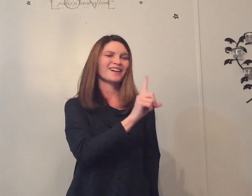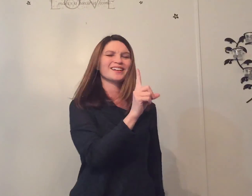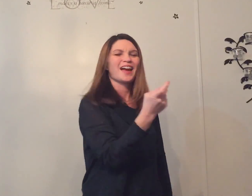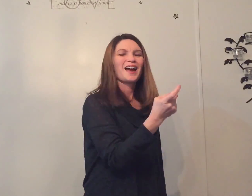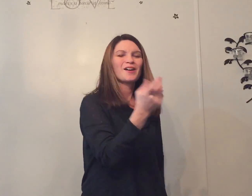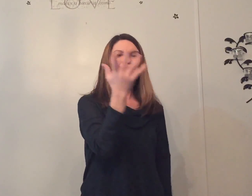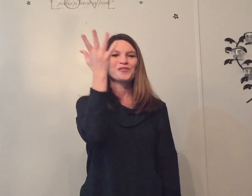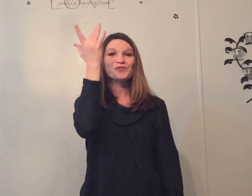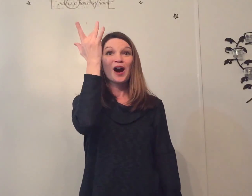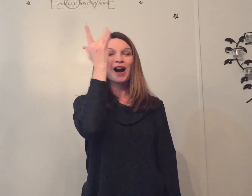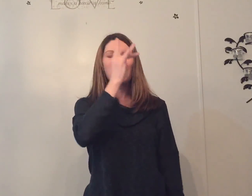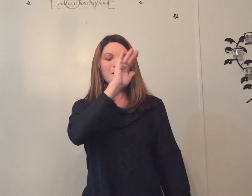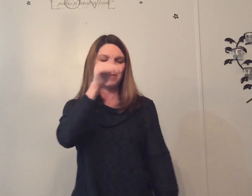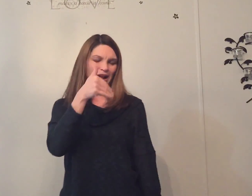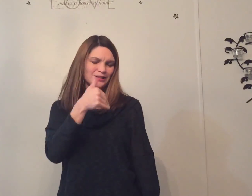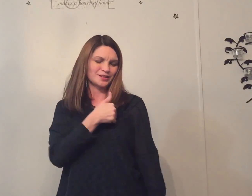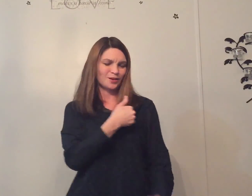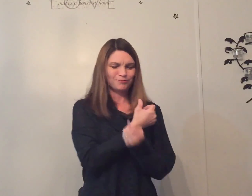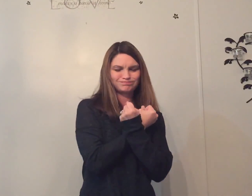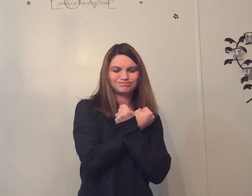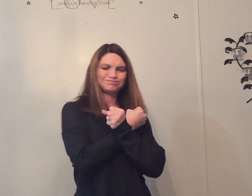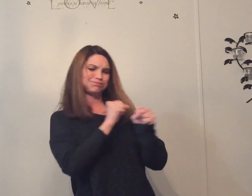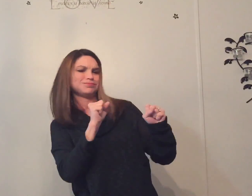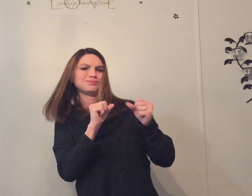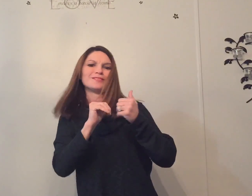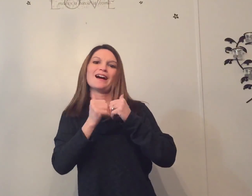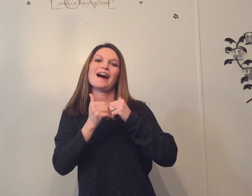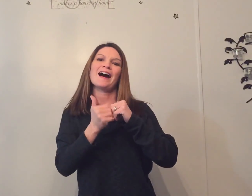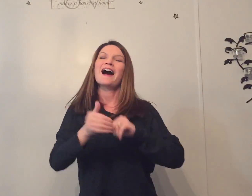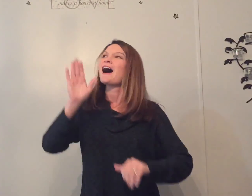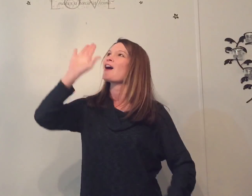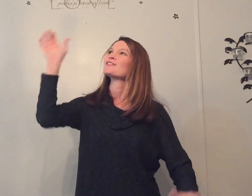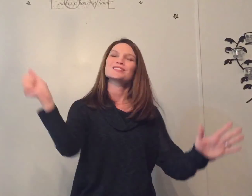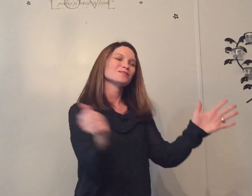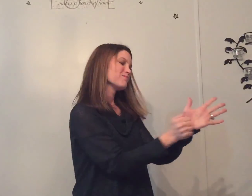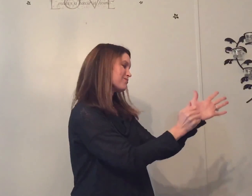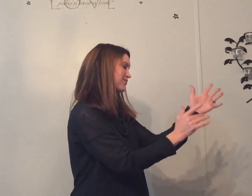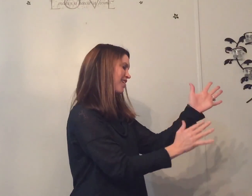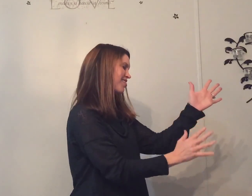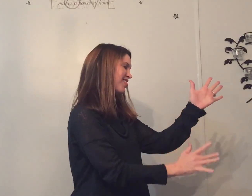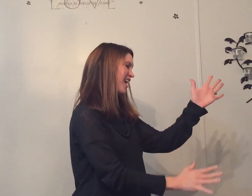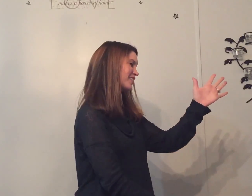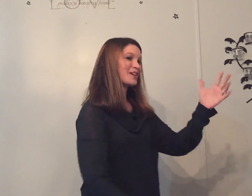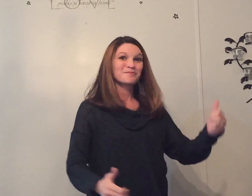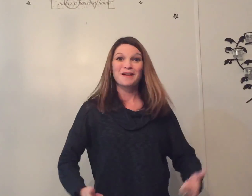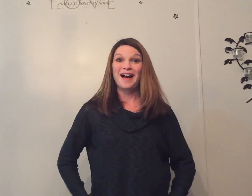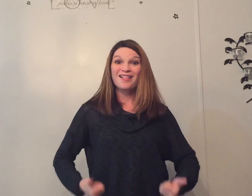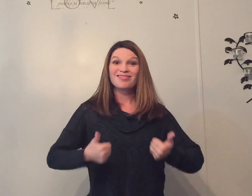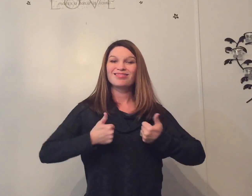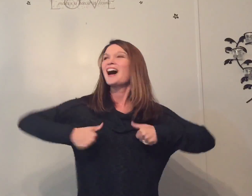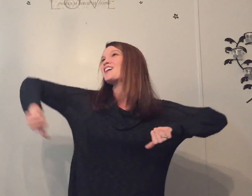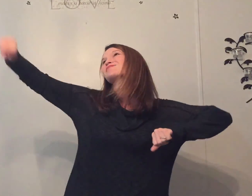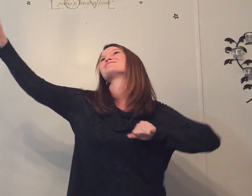My soul is purchased by His blood, My life is here with